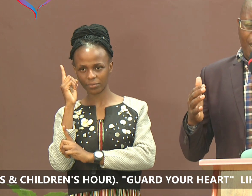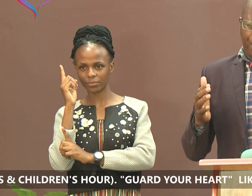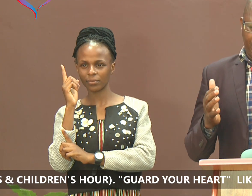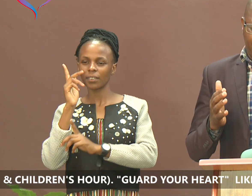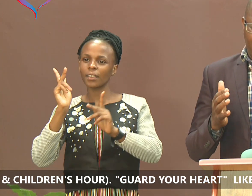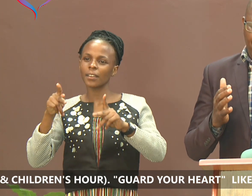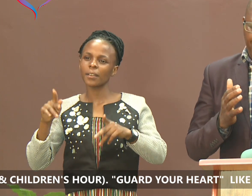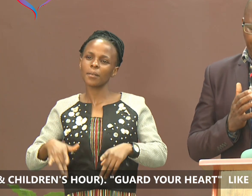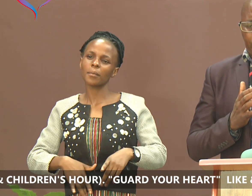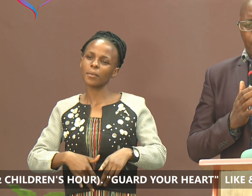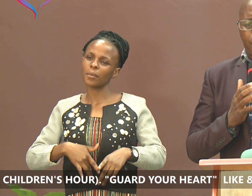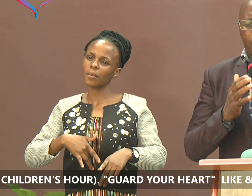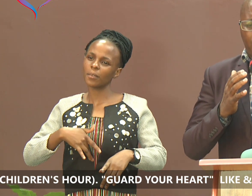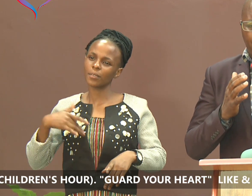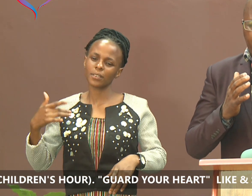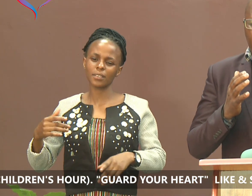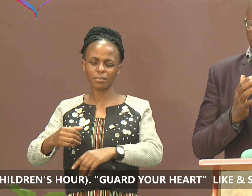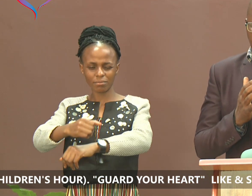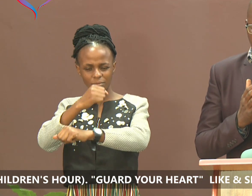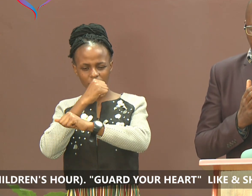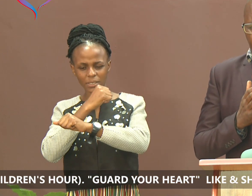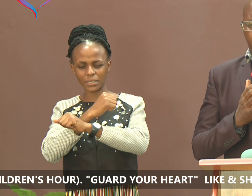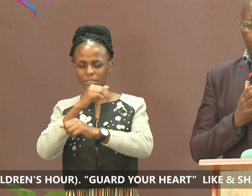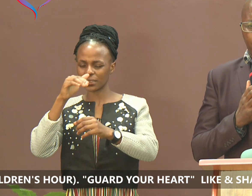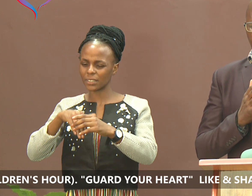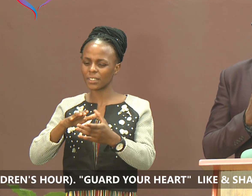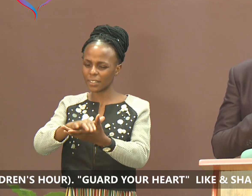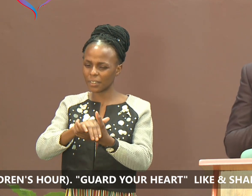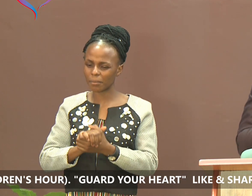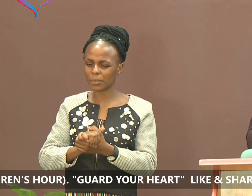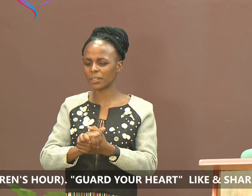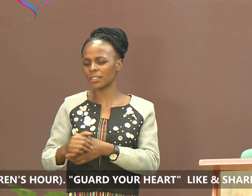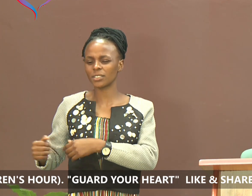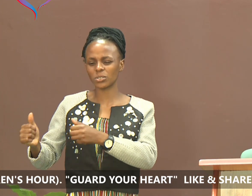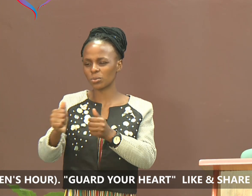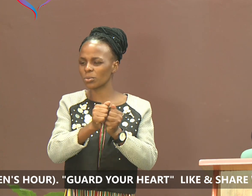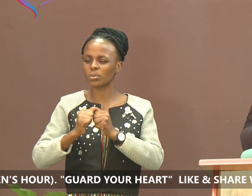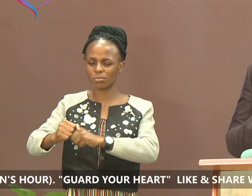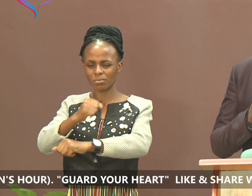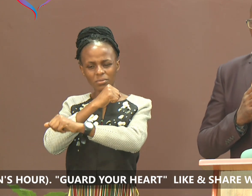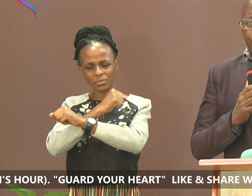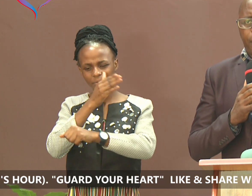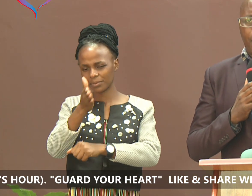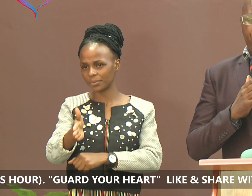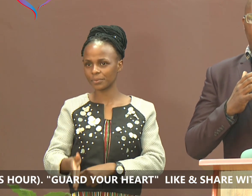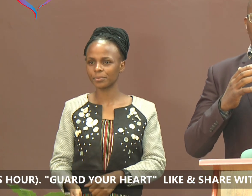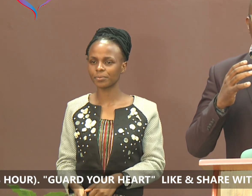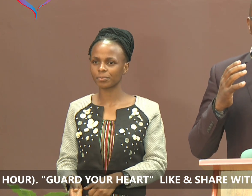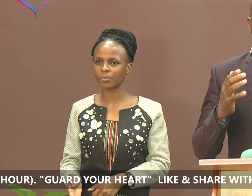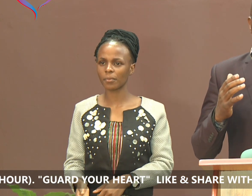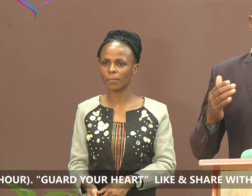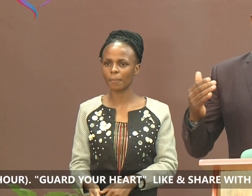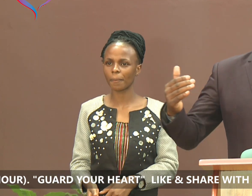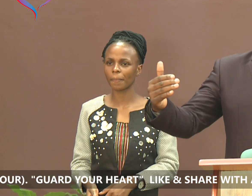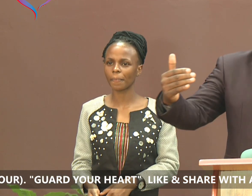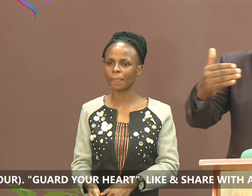feel covered in a marriage that has security. Muntu awuliranga abikiddwako mu bufumbo obuliko obukuumi. There are very many